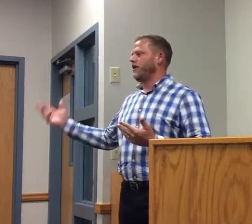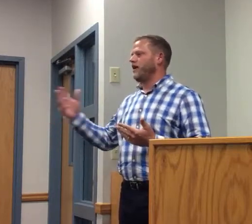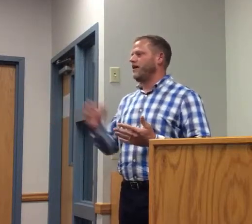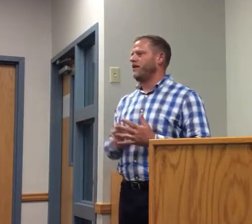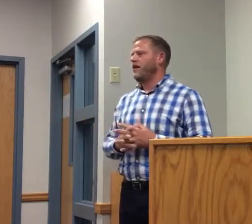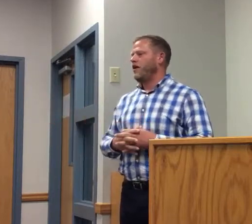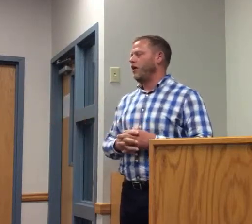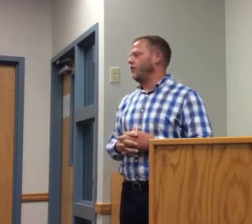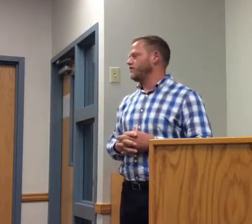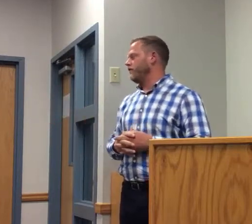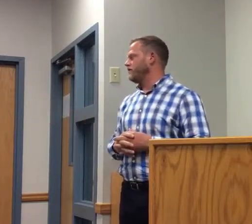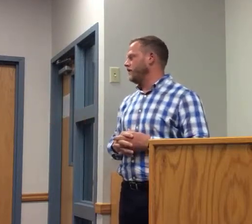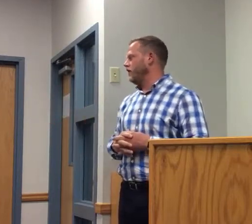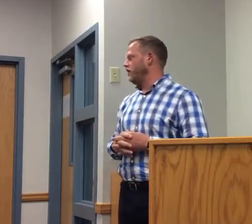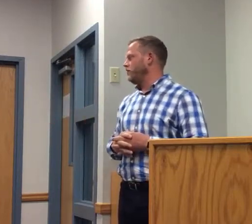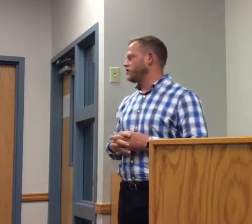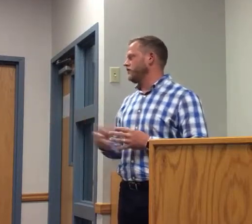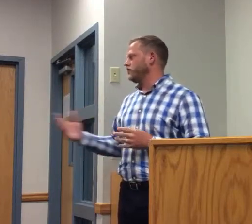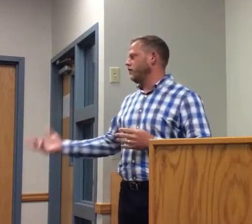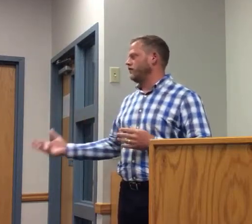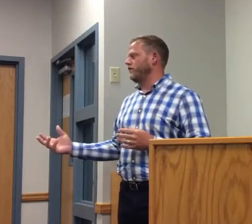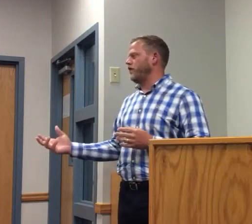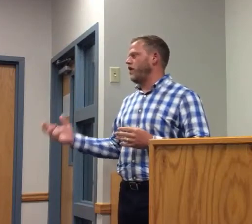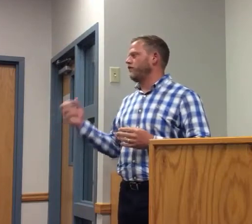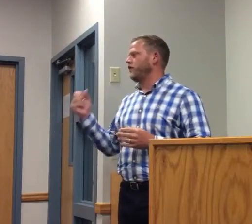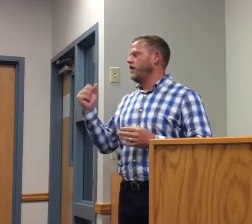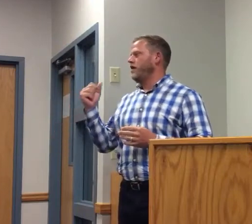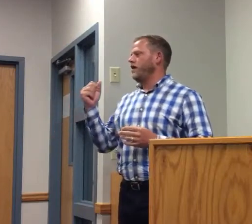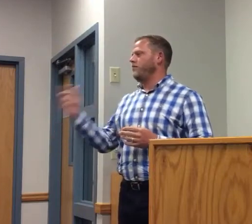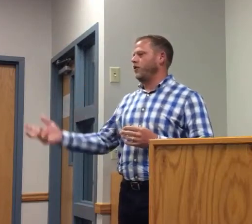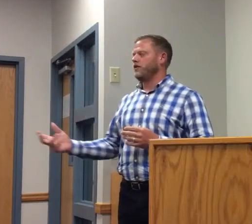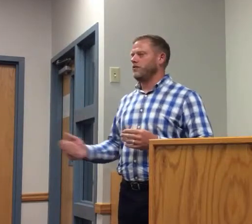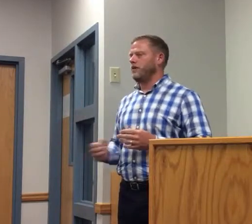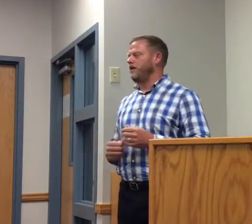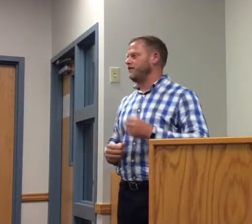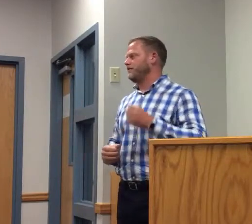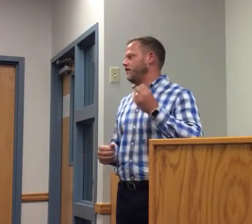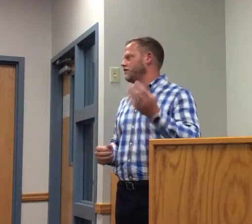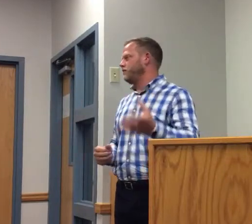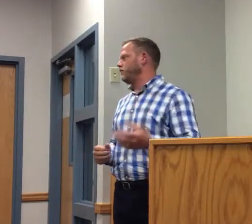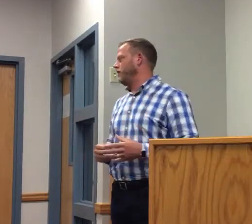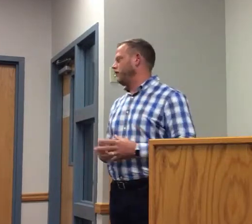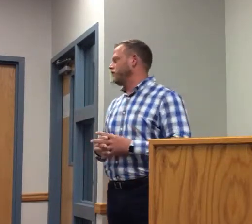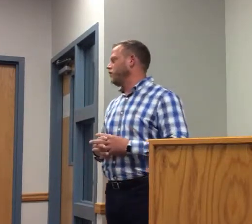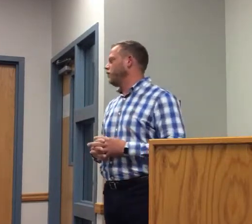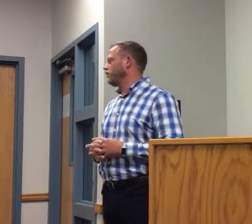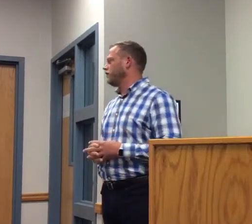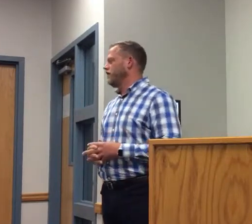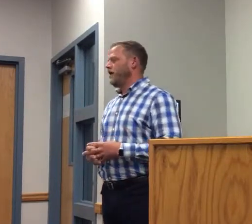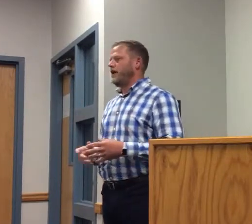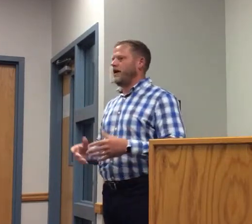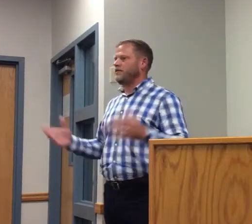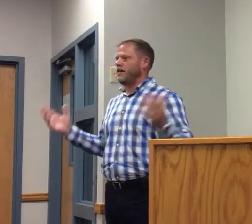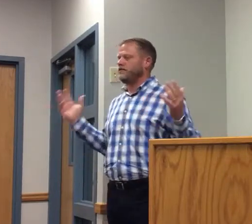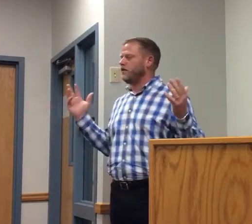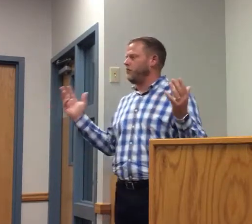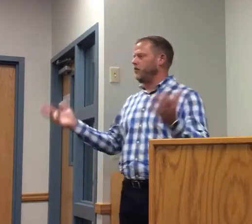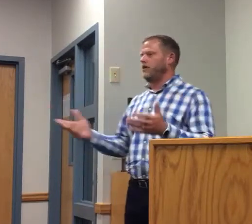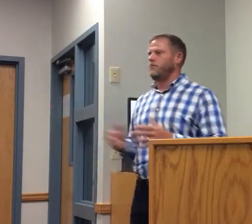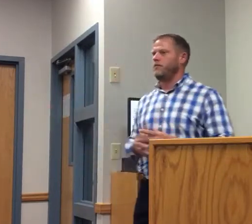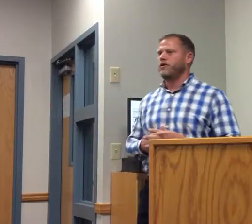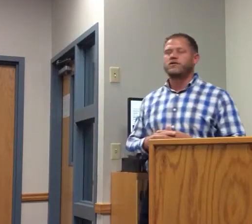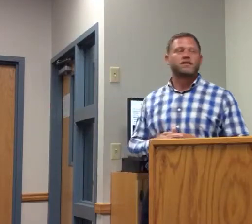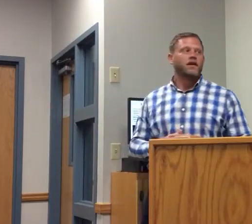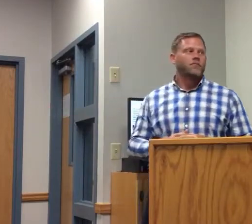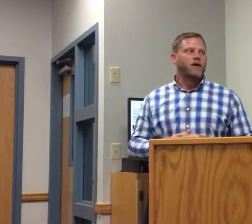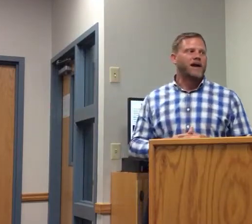able to bring in almost every single elementary school was involved, both intermediate centers, both middle schools, and tons of